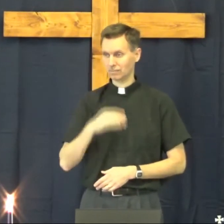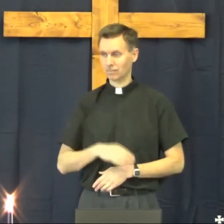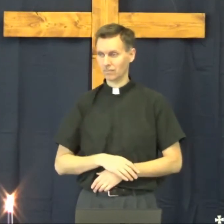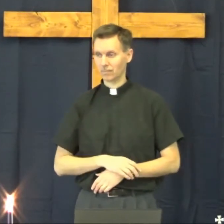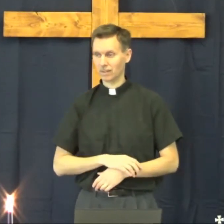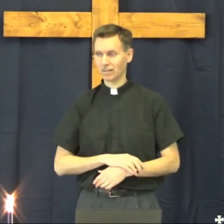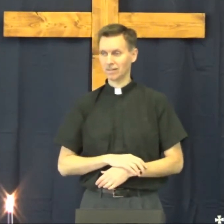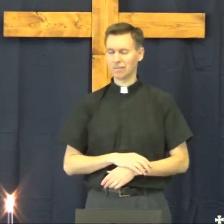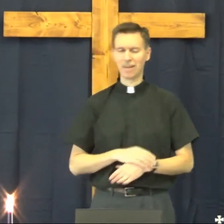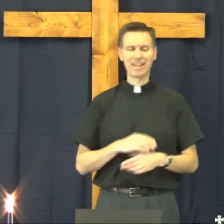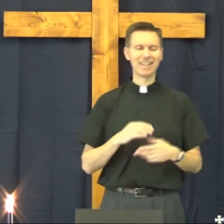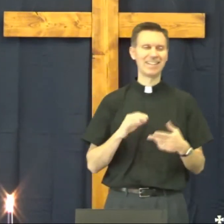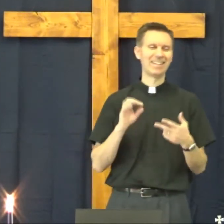No.